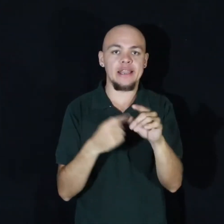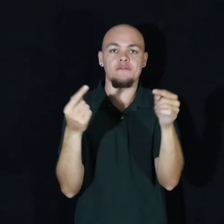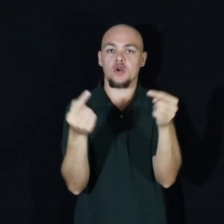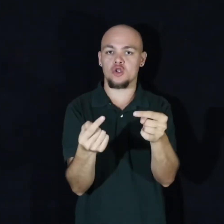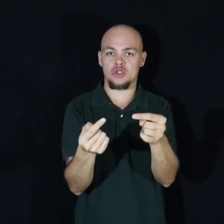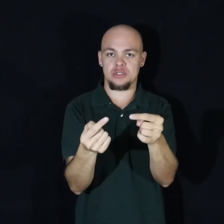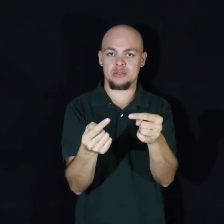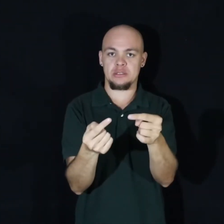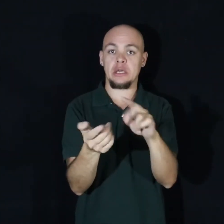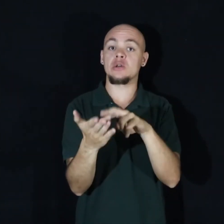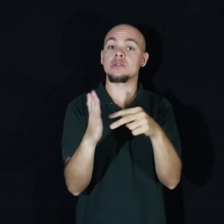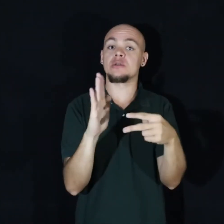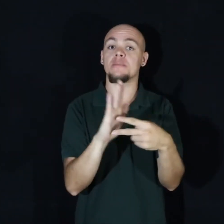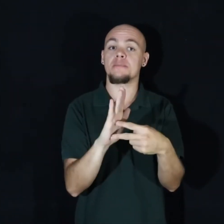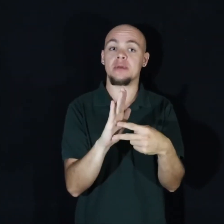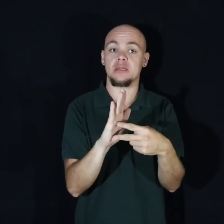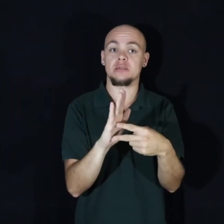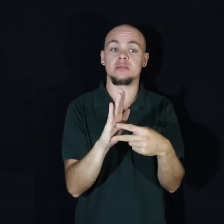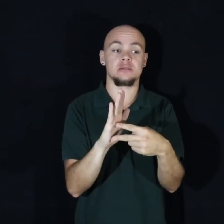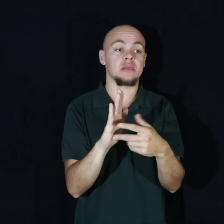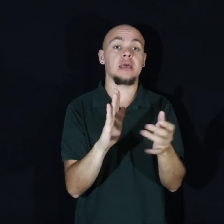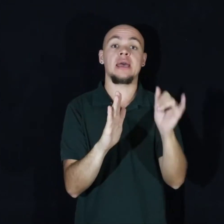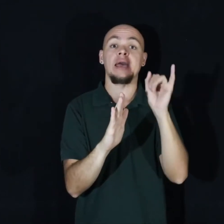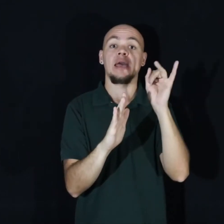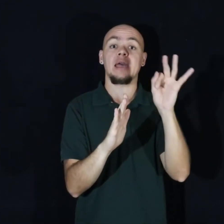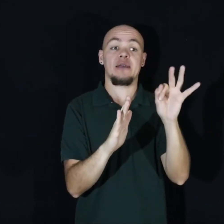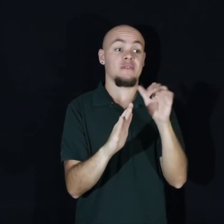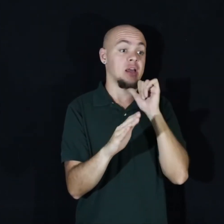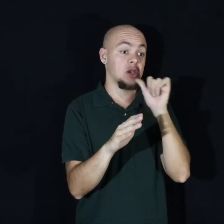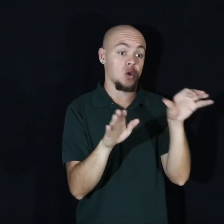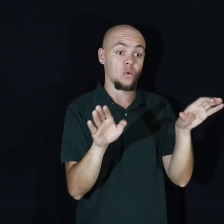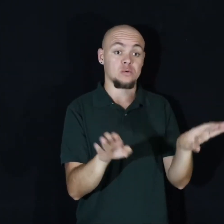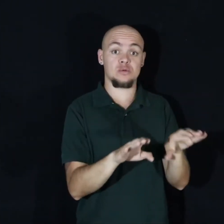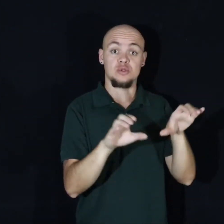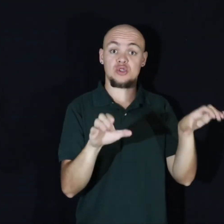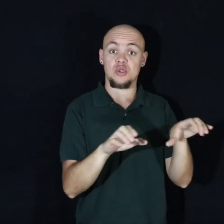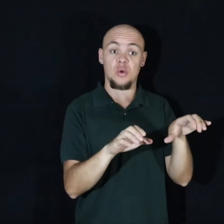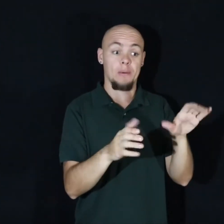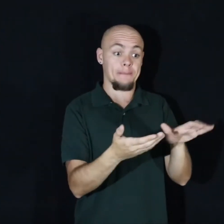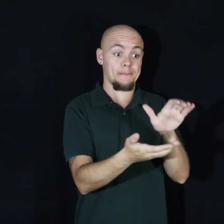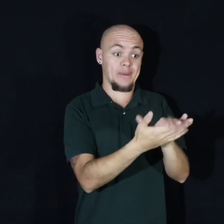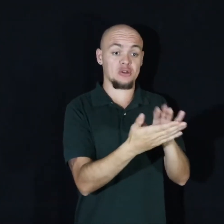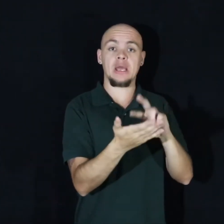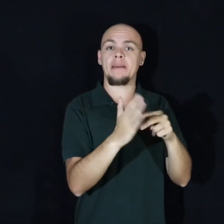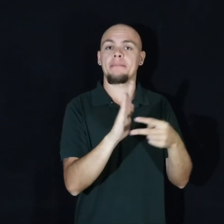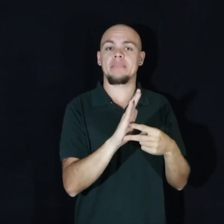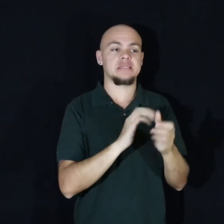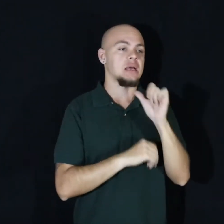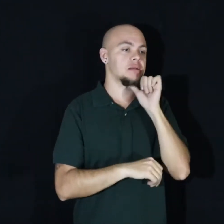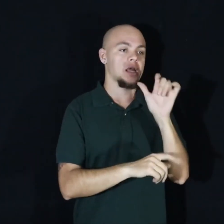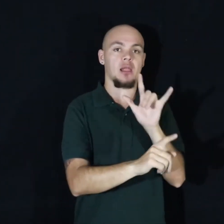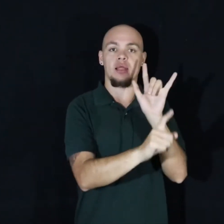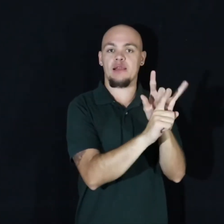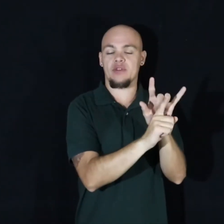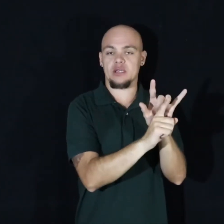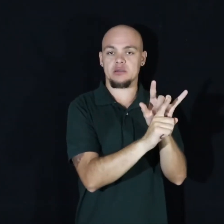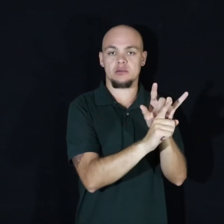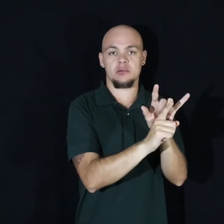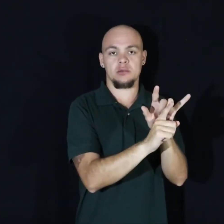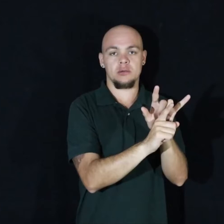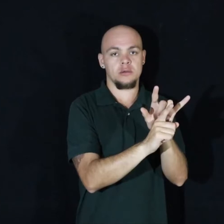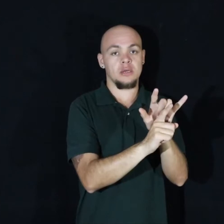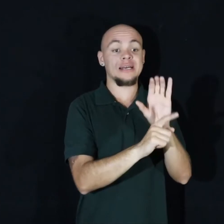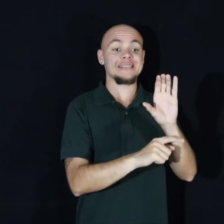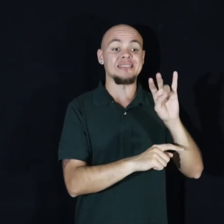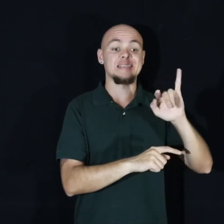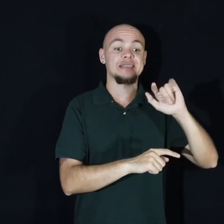yet love does not hurt your neighbor. So I am acting in an unloving way.